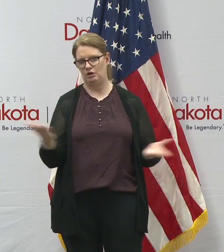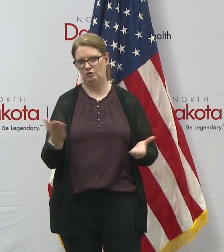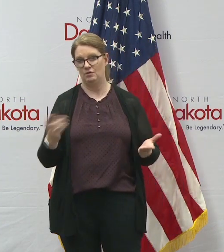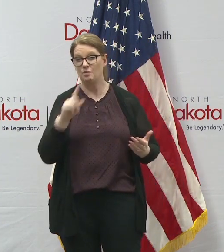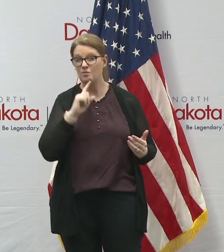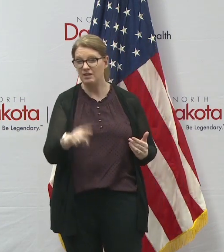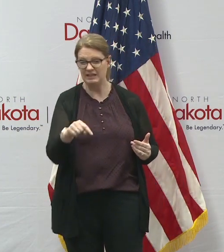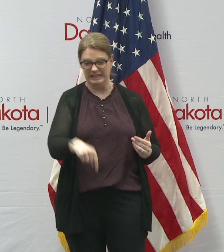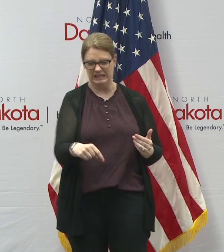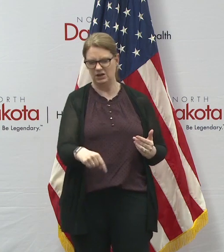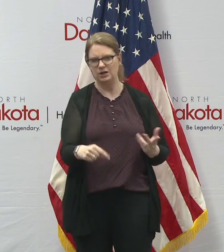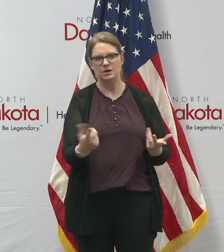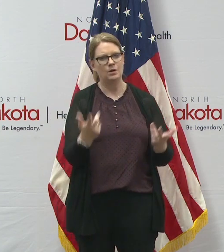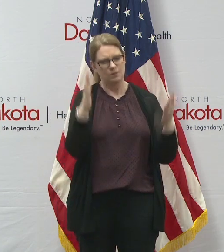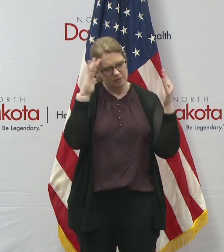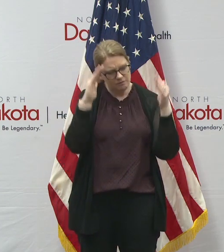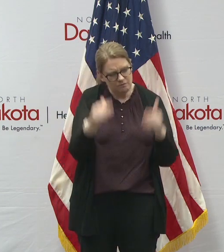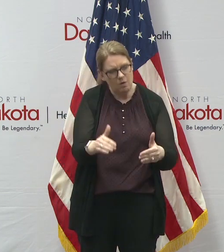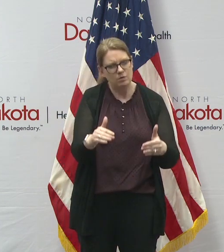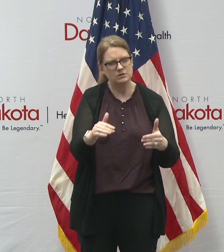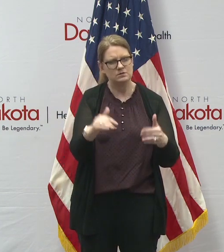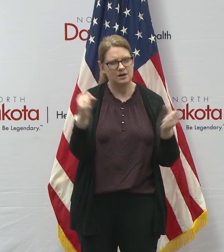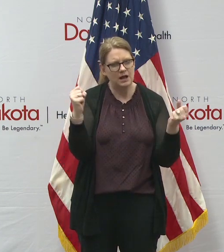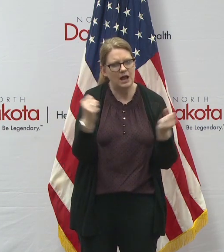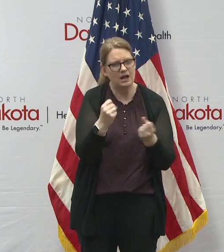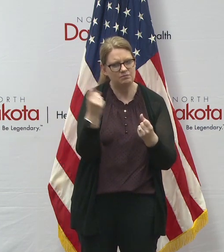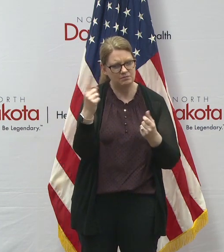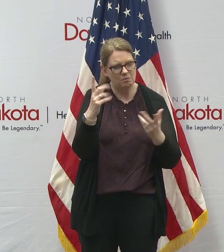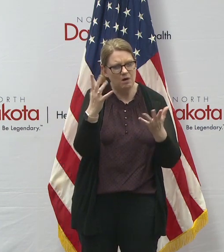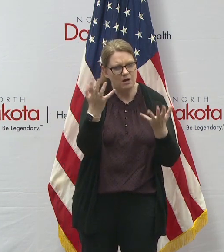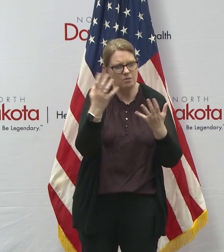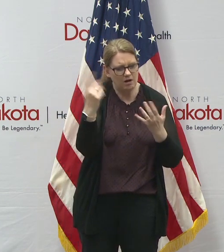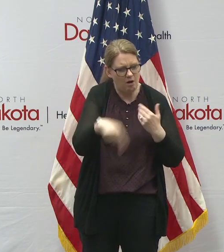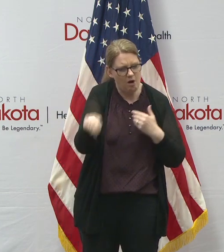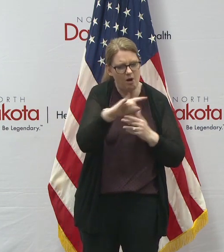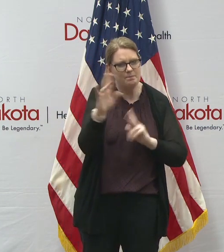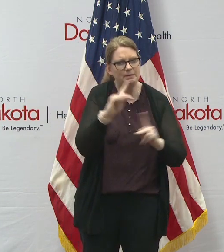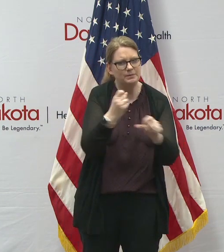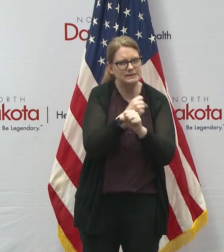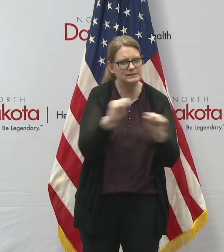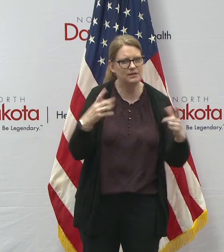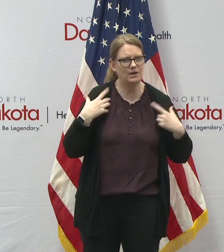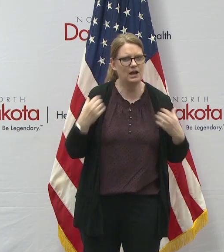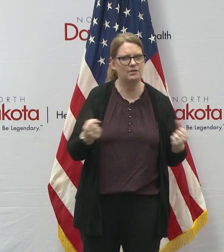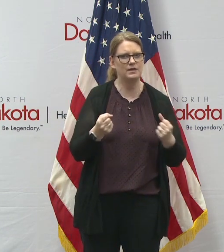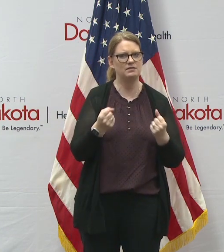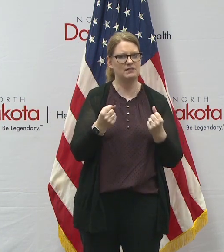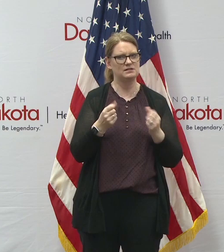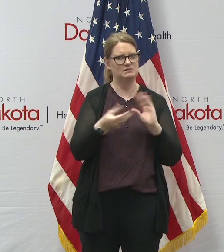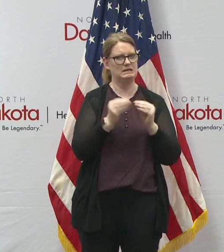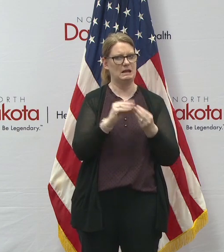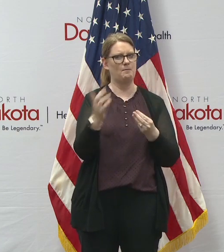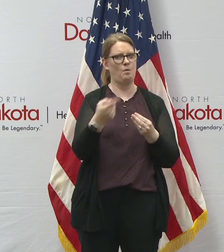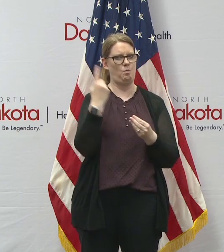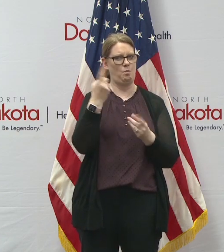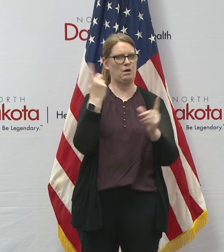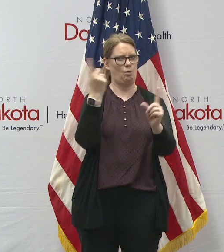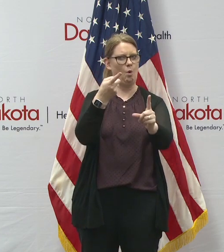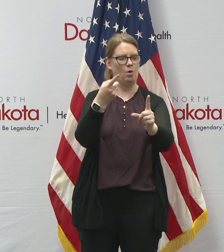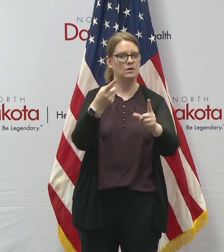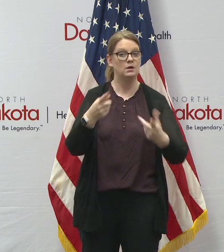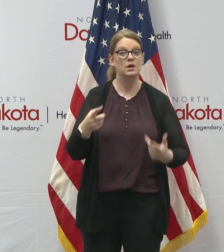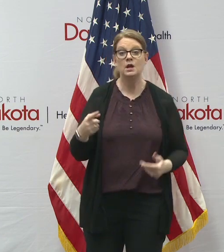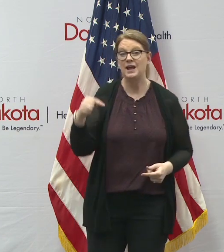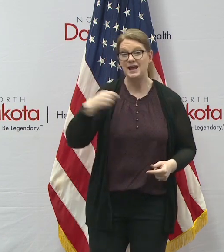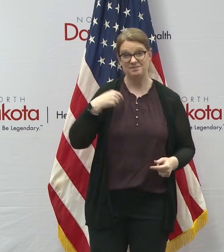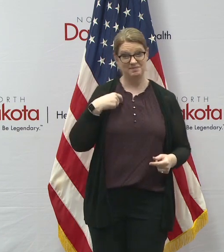can here to make sure that we're keeping people safe and healthy. And as we've said over and over again, that as governor, I will use